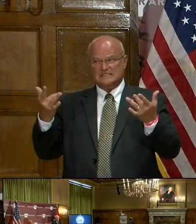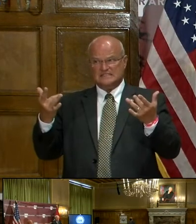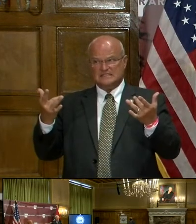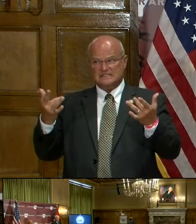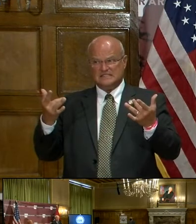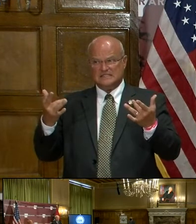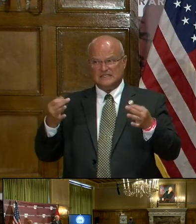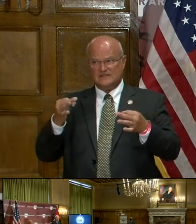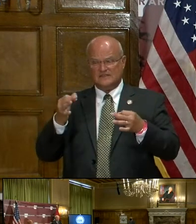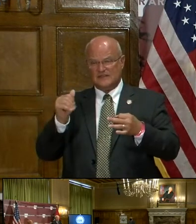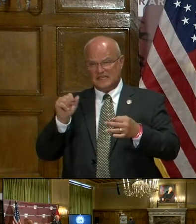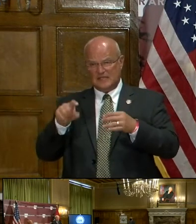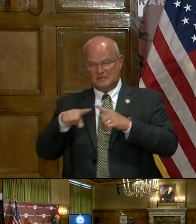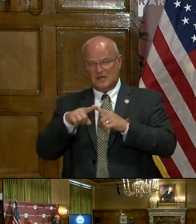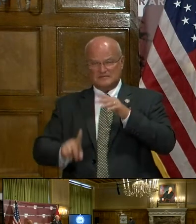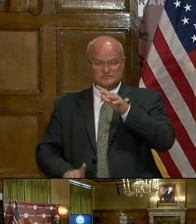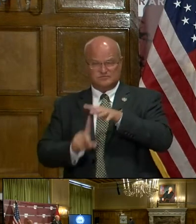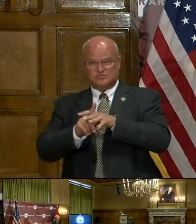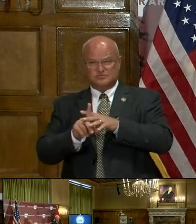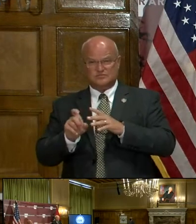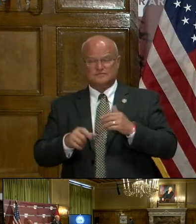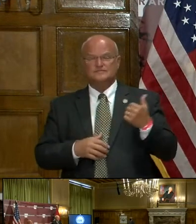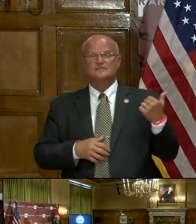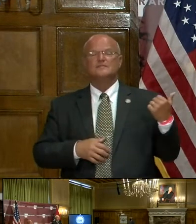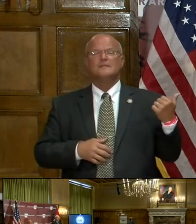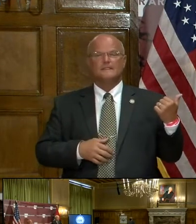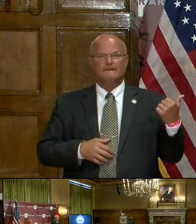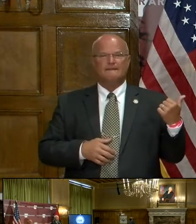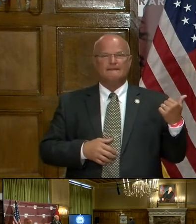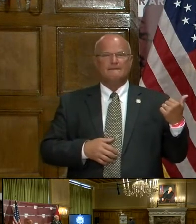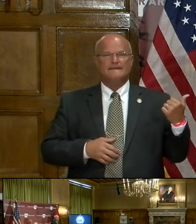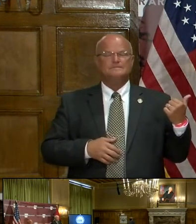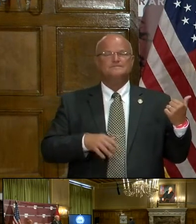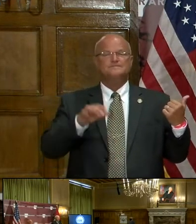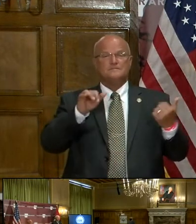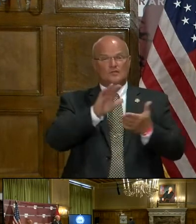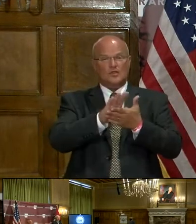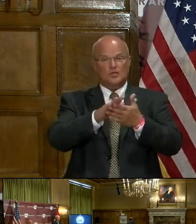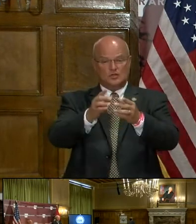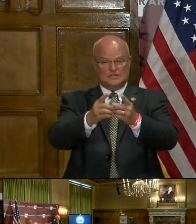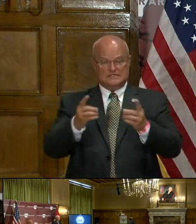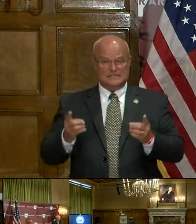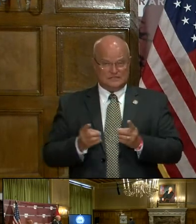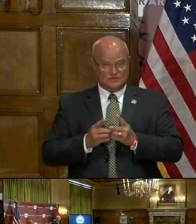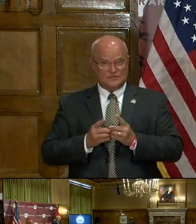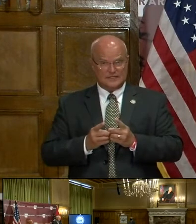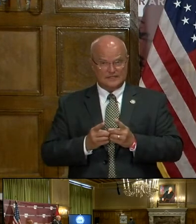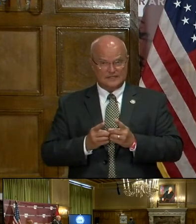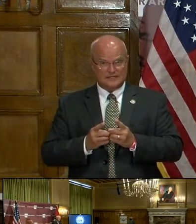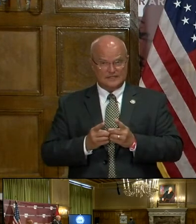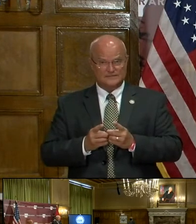if a positive case were to arise? The school district,